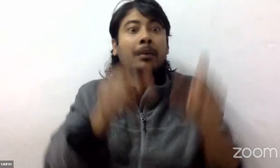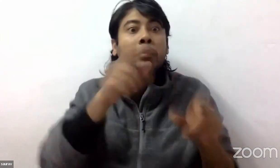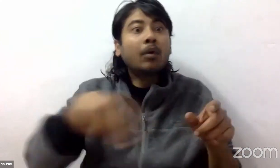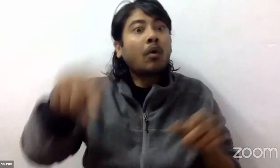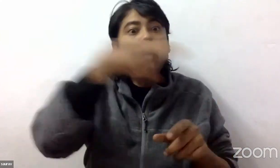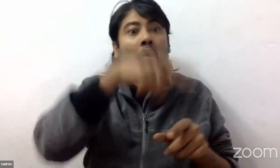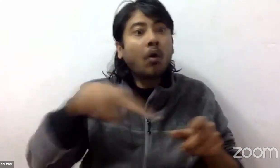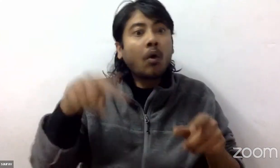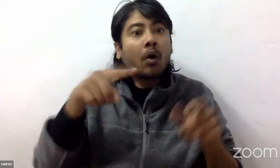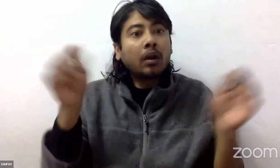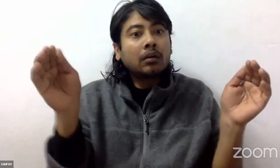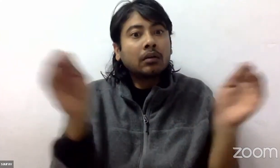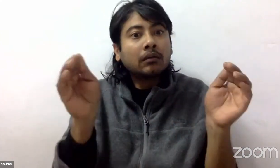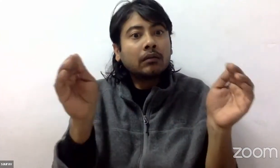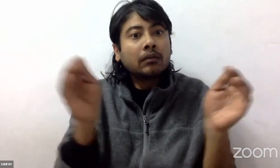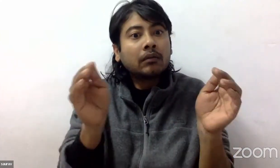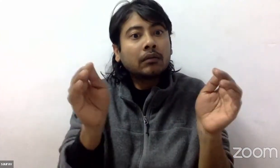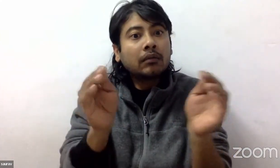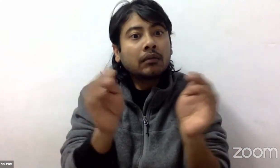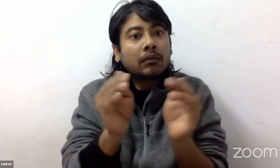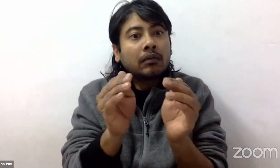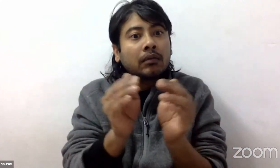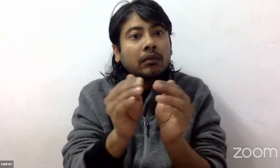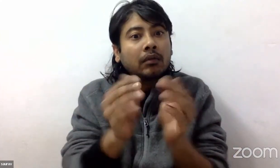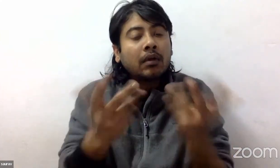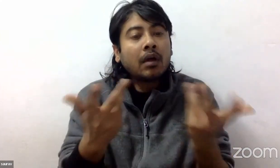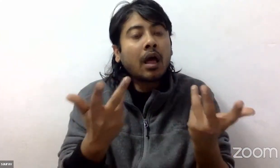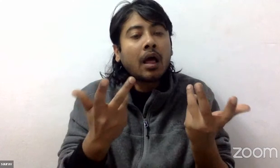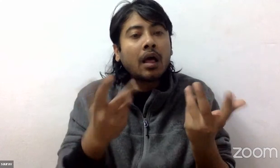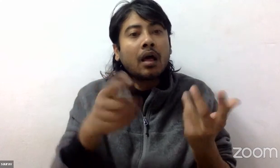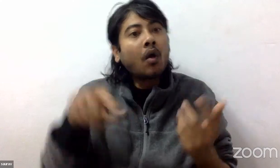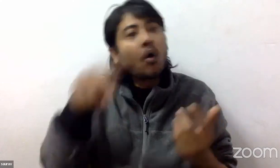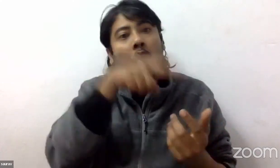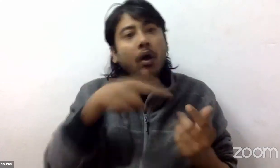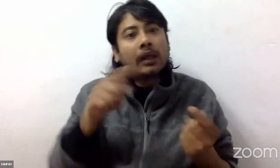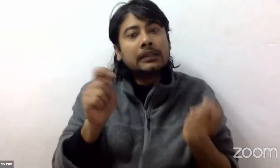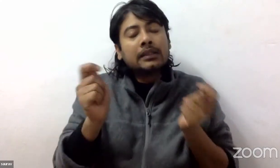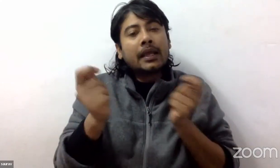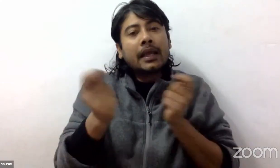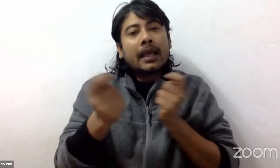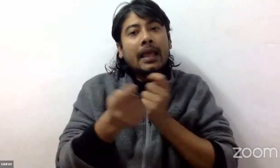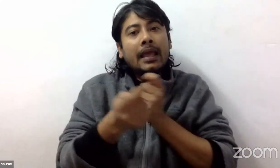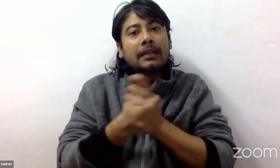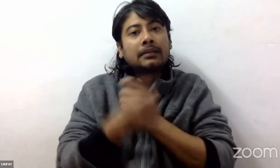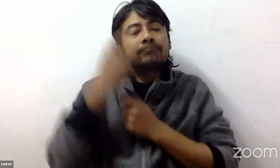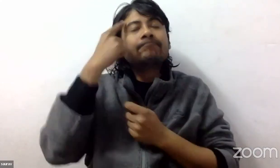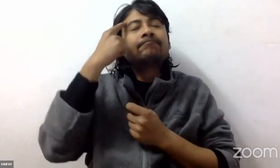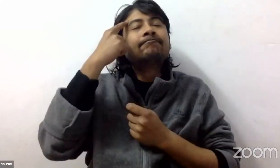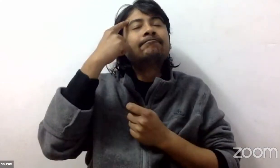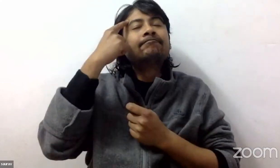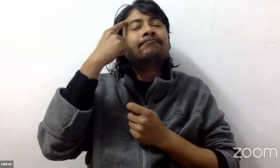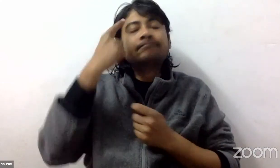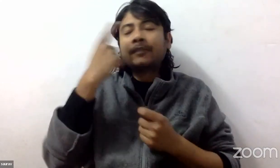name of the Lord, and obviously, if everybody is taking the name of the Lord, Ekadashi is there. She will liberate all those